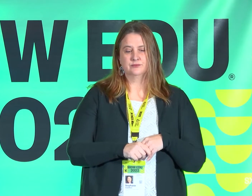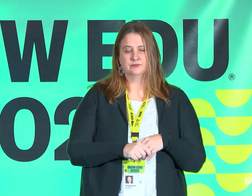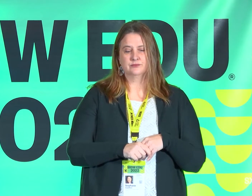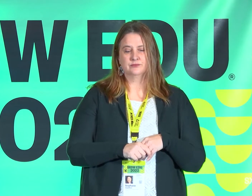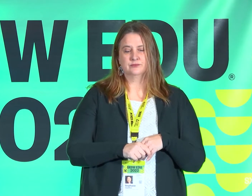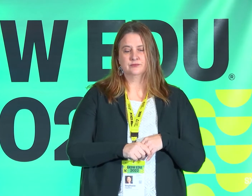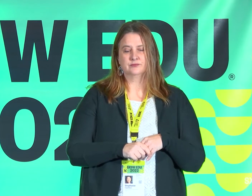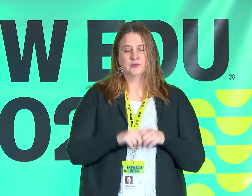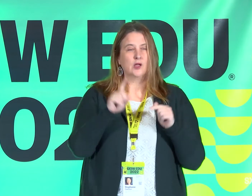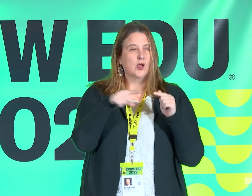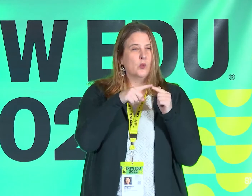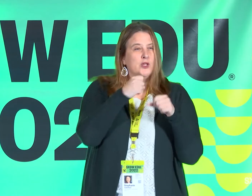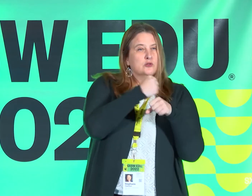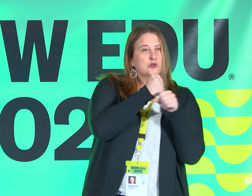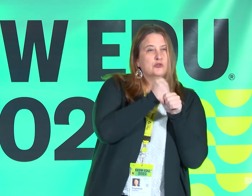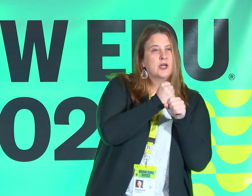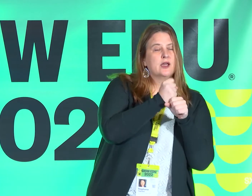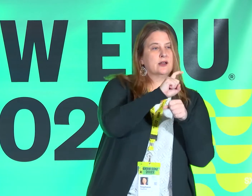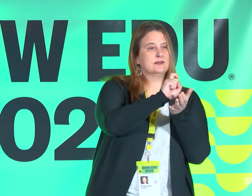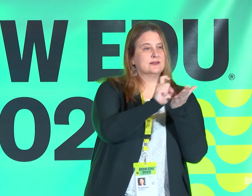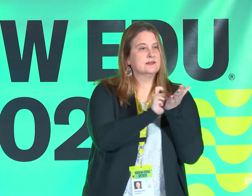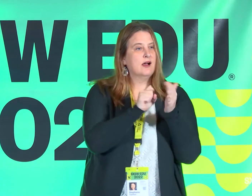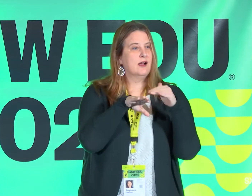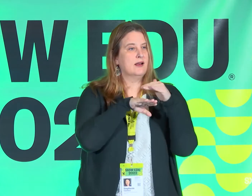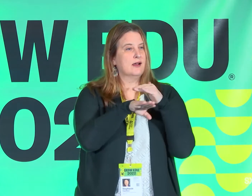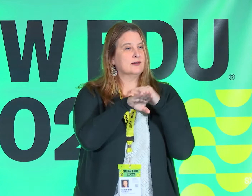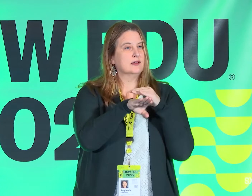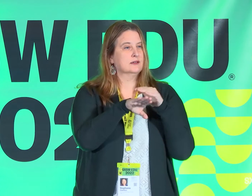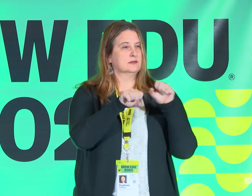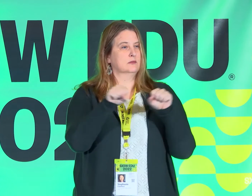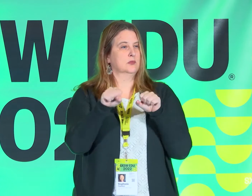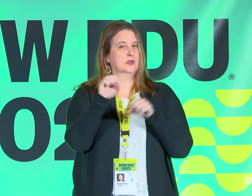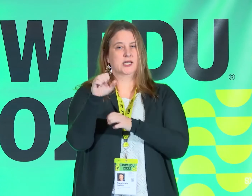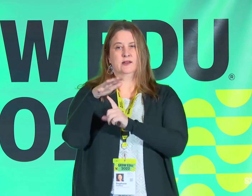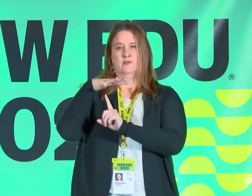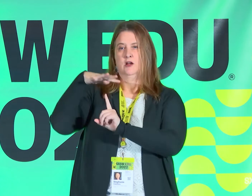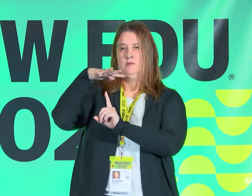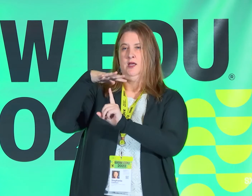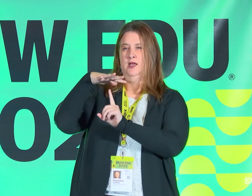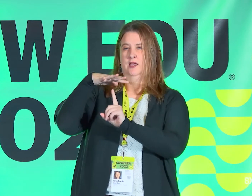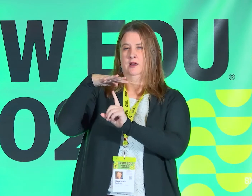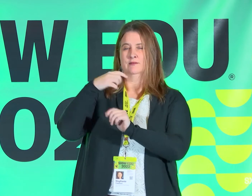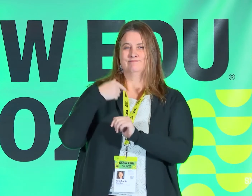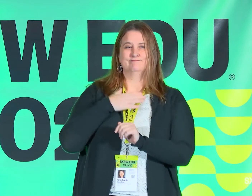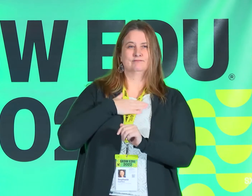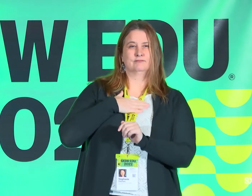that experience in that space. When you create and design accessible learning environments,